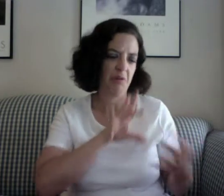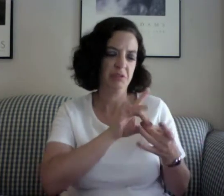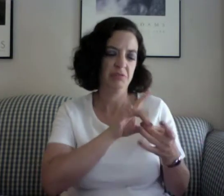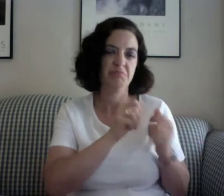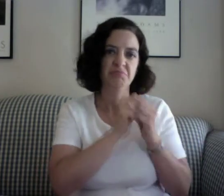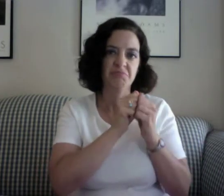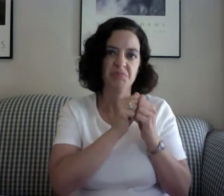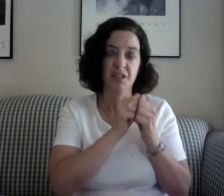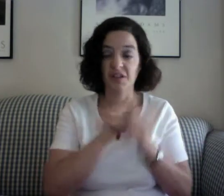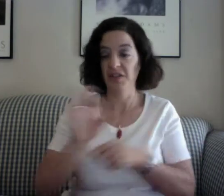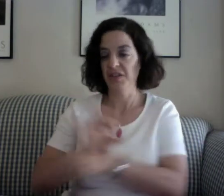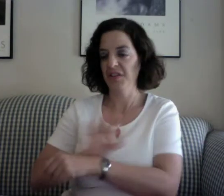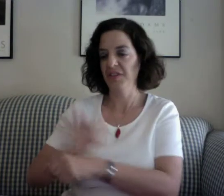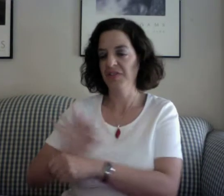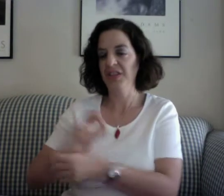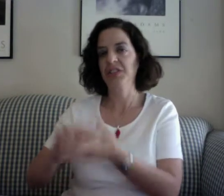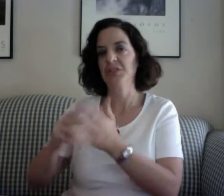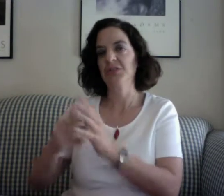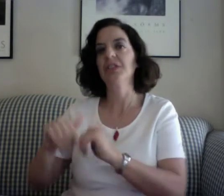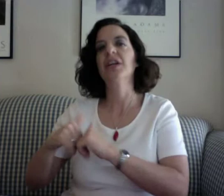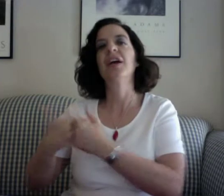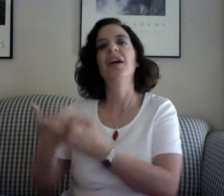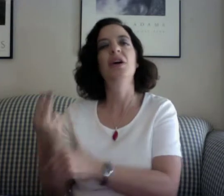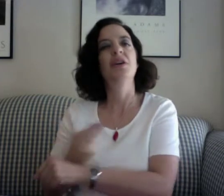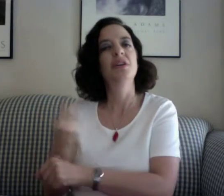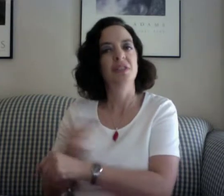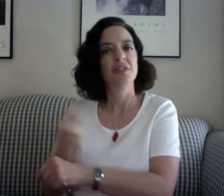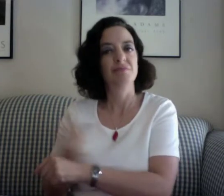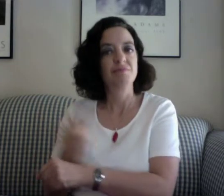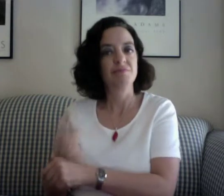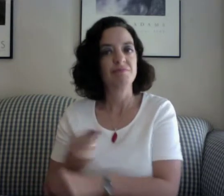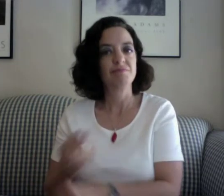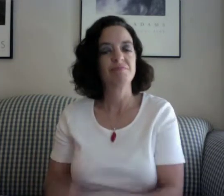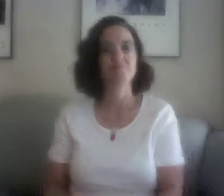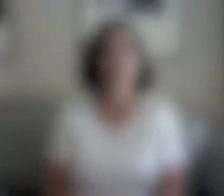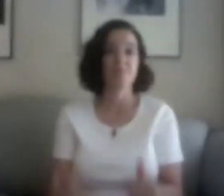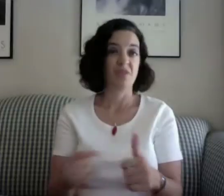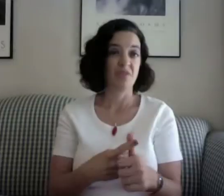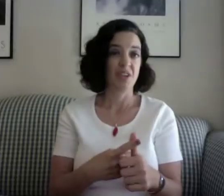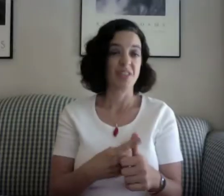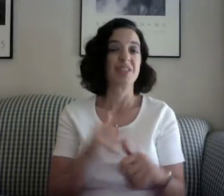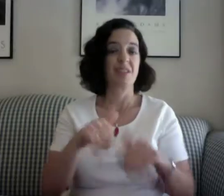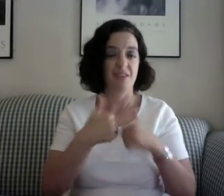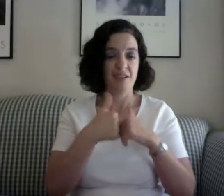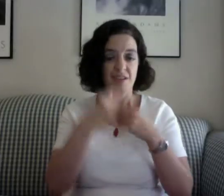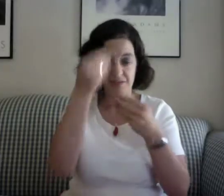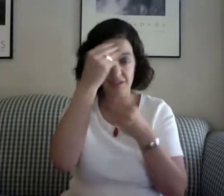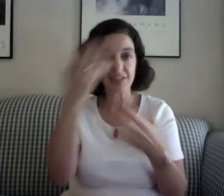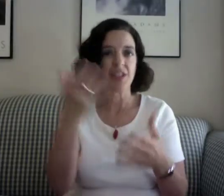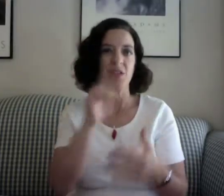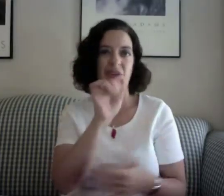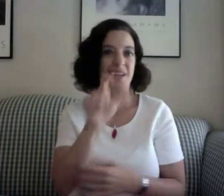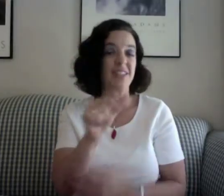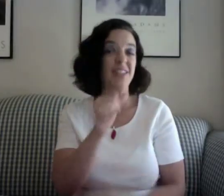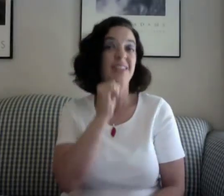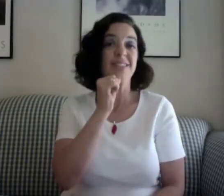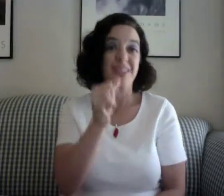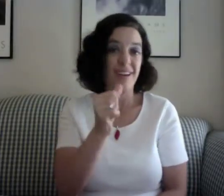all come together to make it work. The function means how you use it. So first for the function, let's talk about